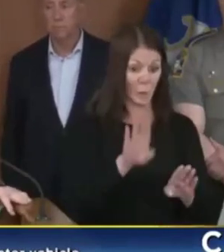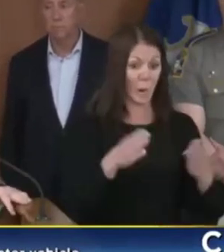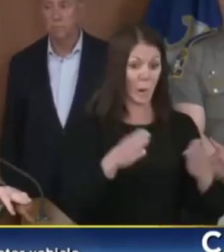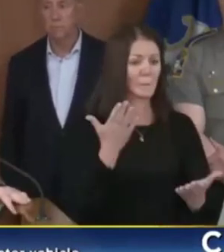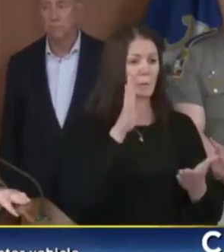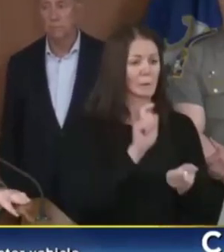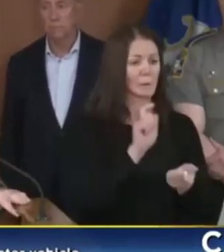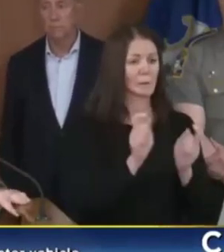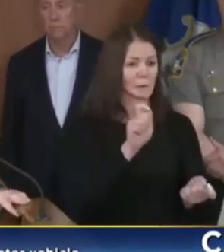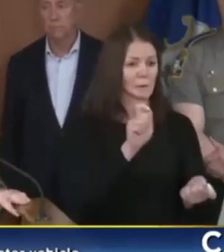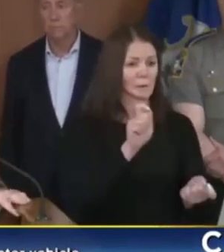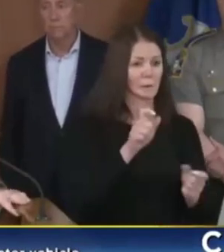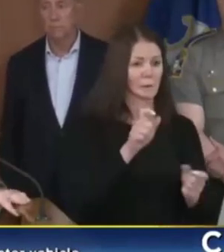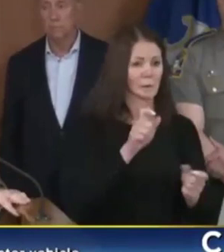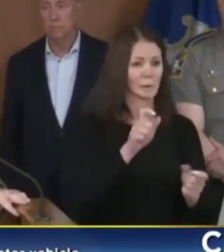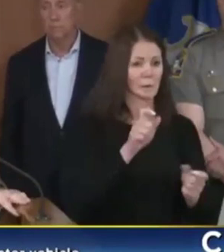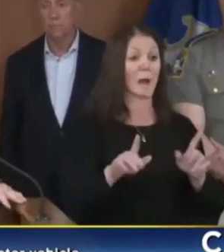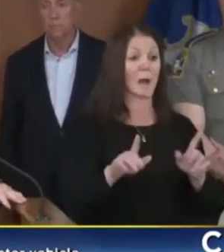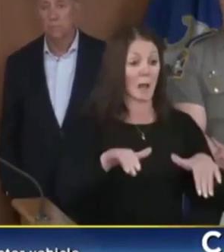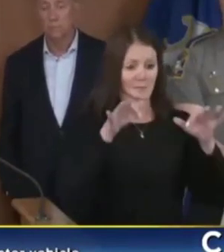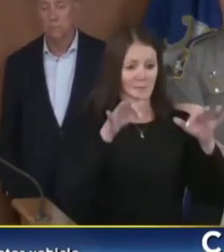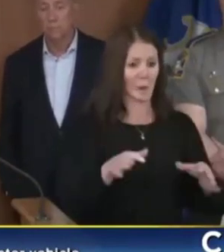that no decision has been made to close the school yet.